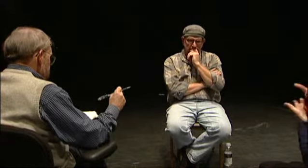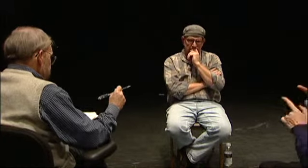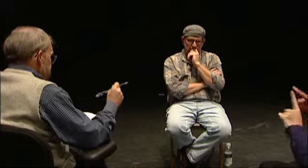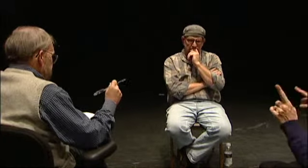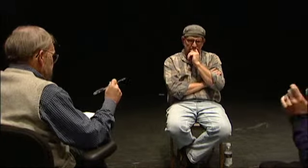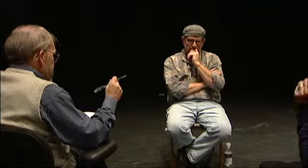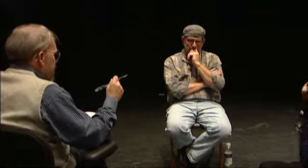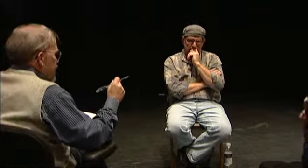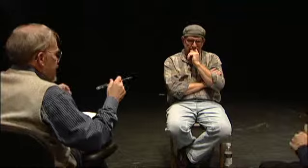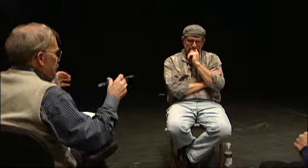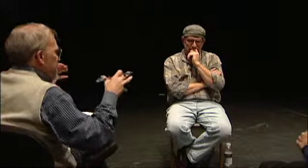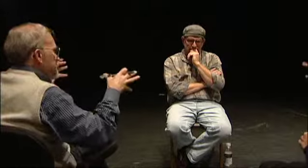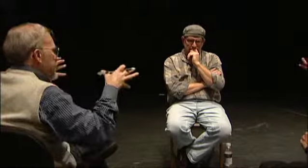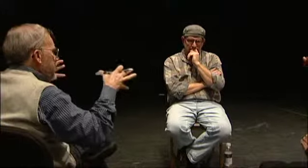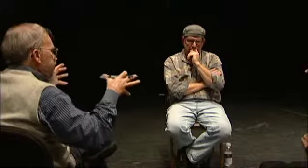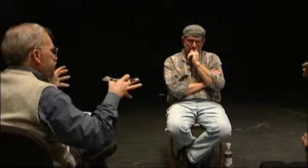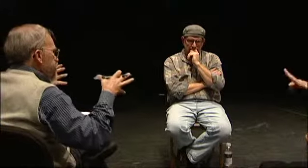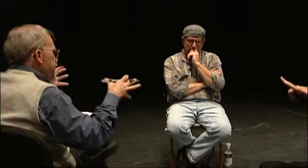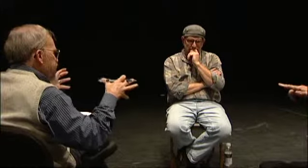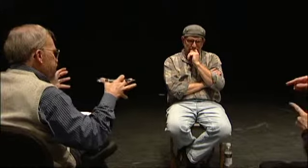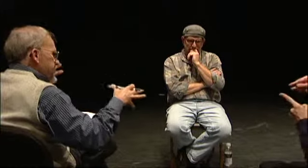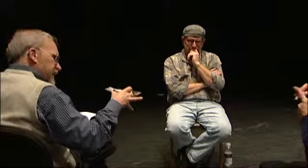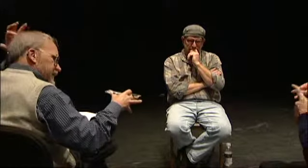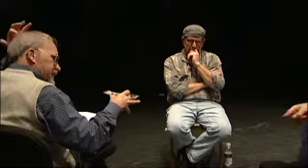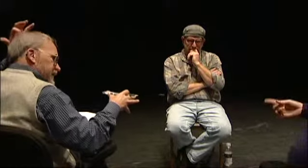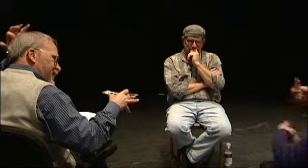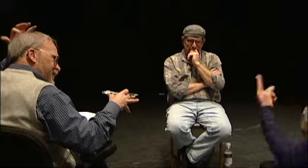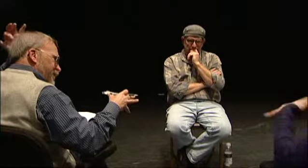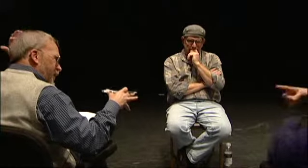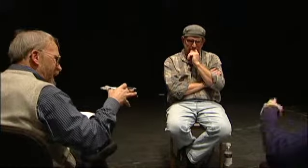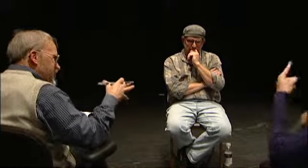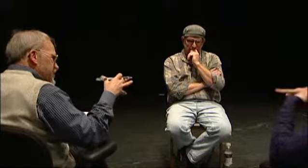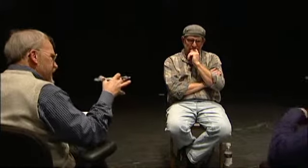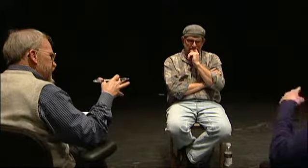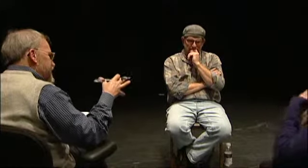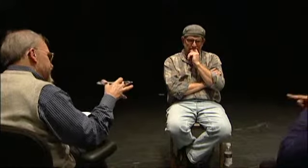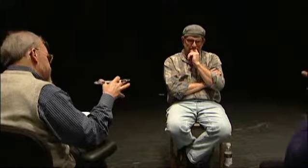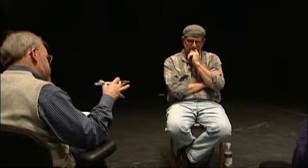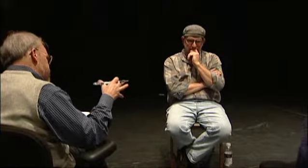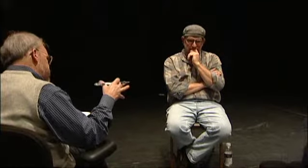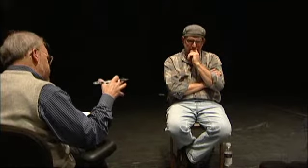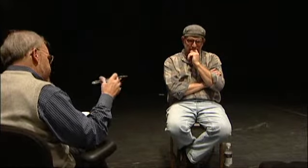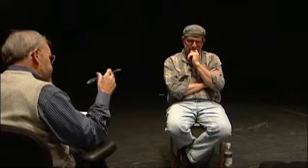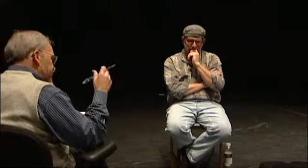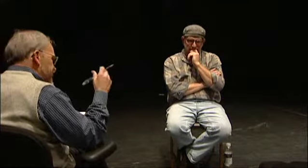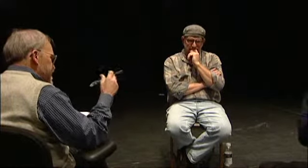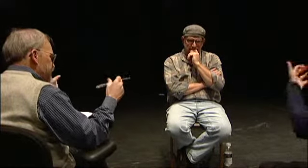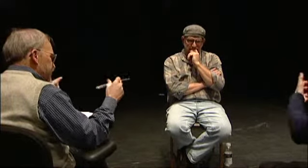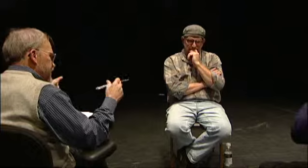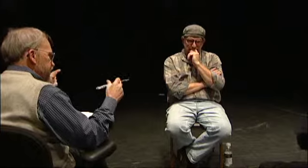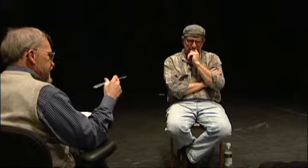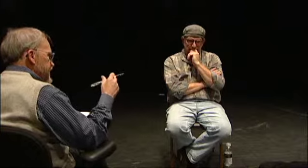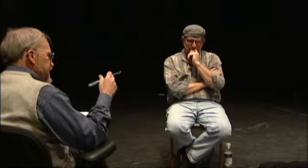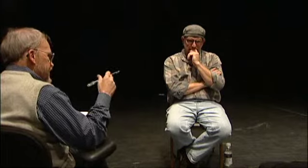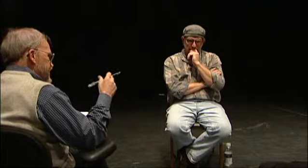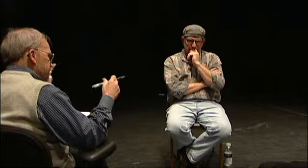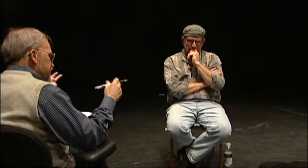signed, because for the audience to understand why Shylock's getting so upset, he's got to hear about the ring, he's got to hear about